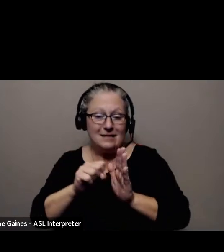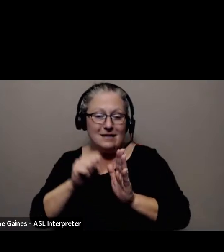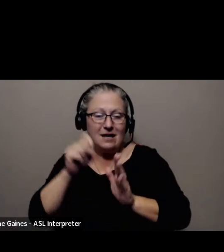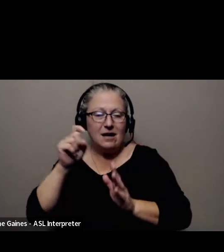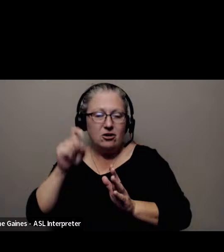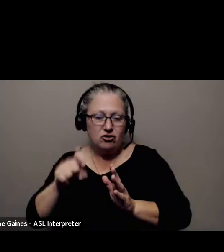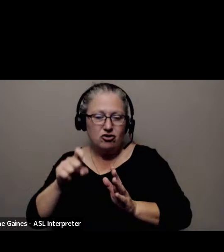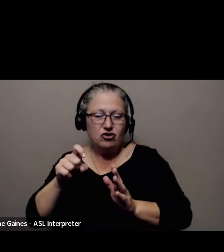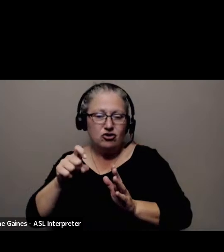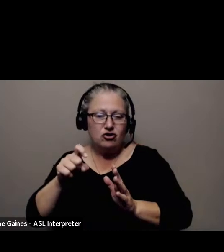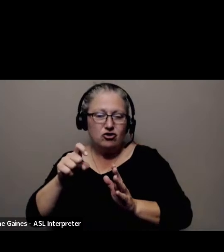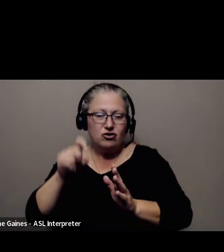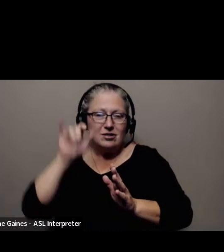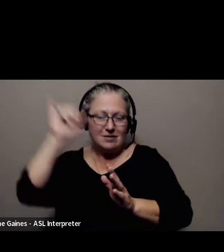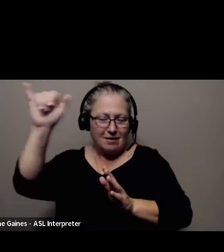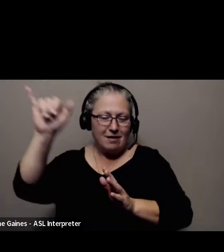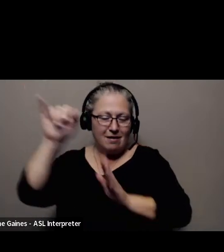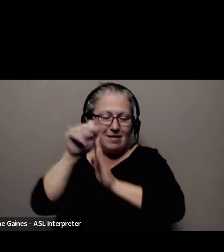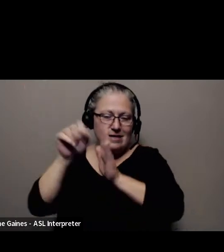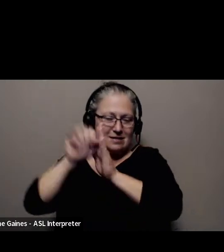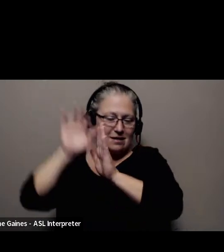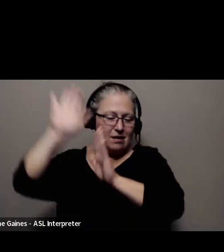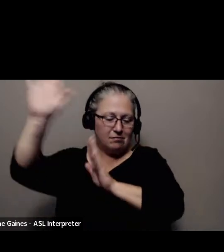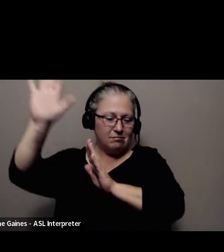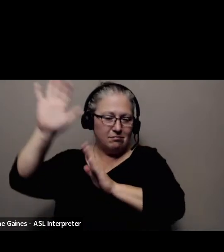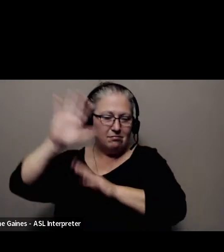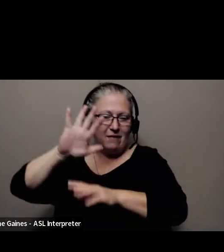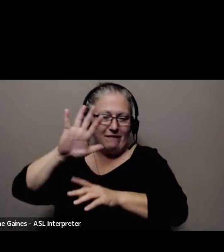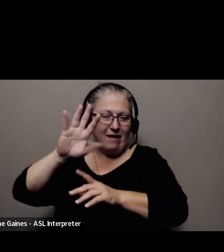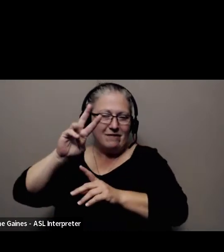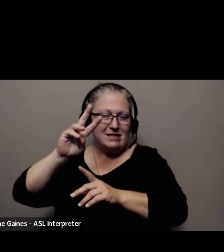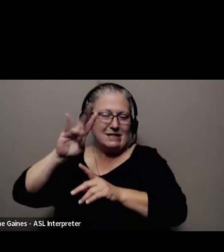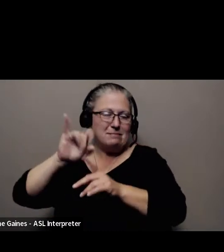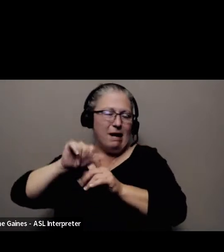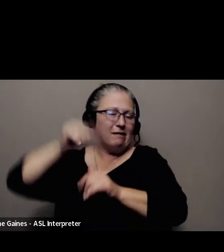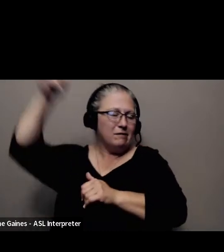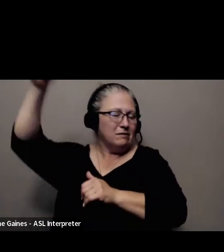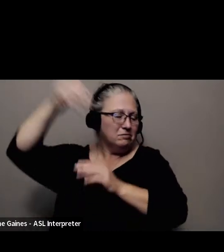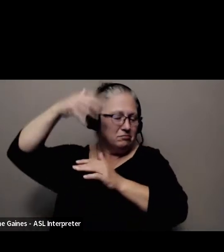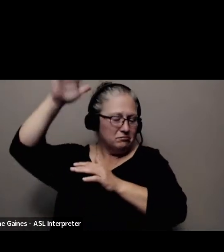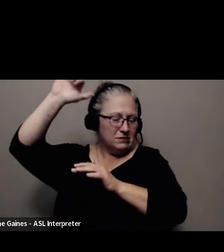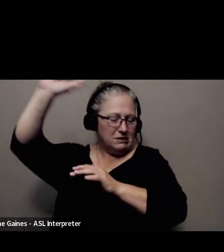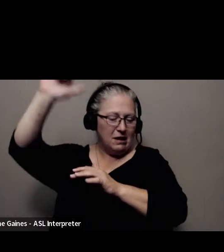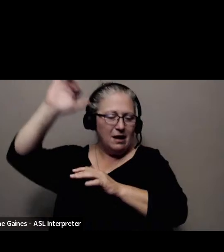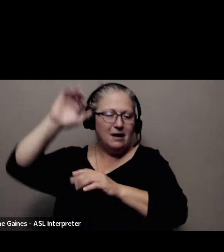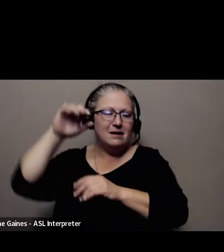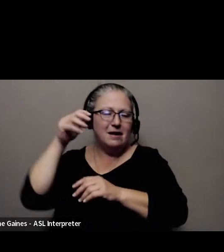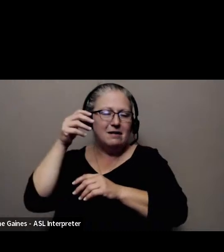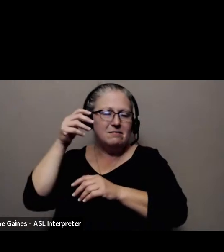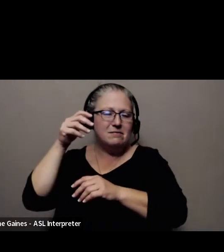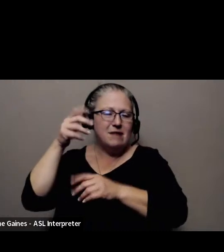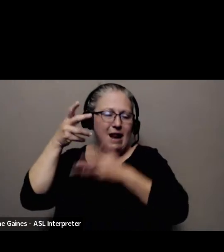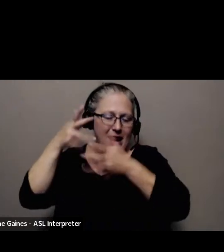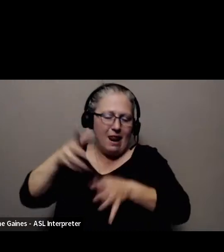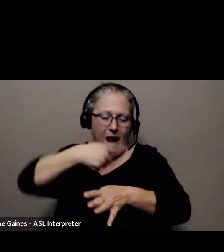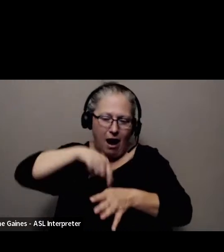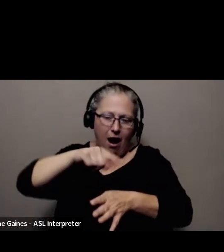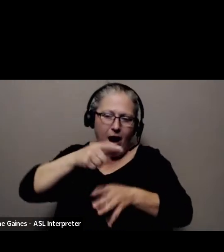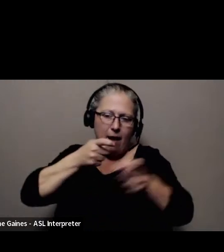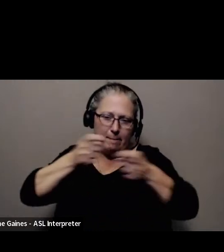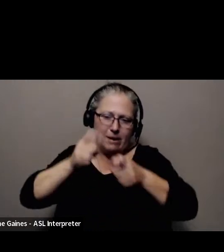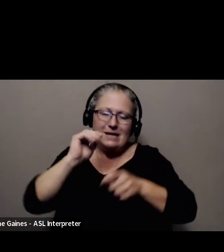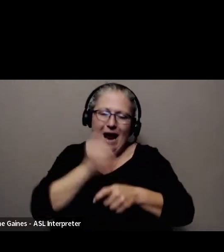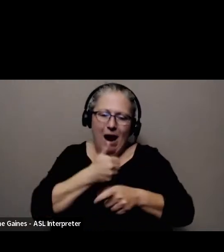should stay up there, at 5 or 6 miles above us and let us manage